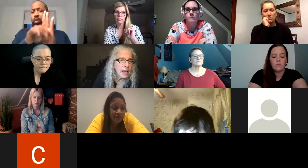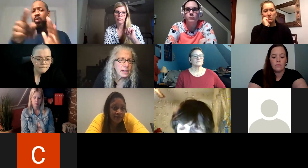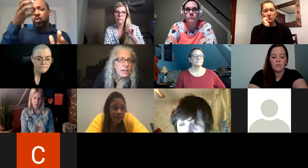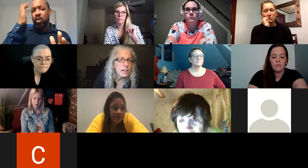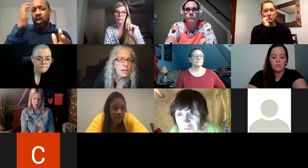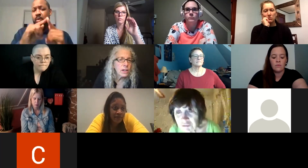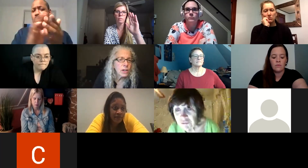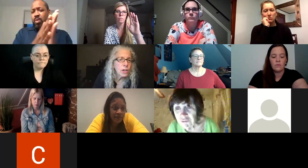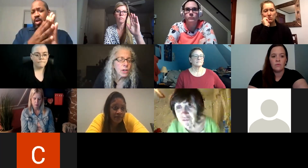And